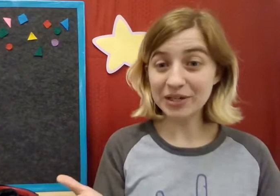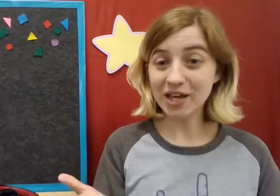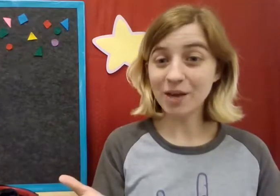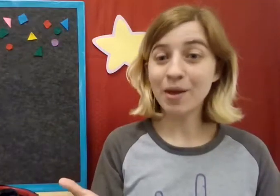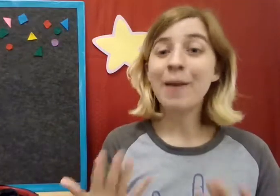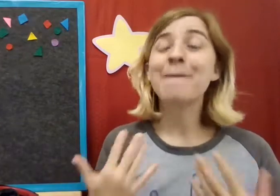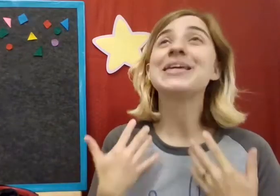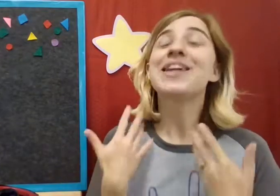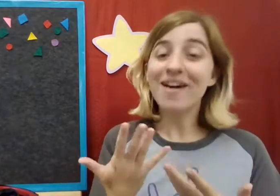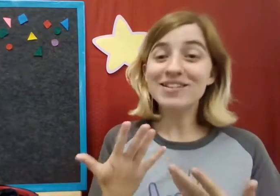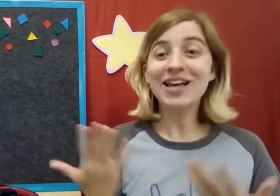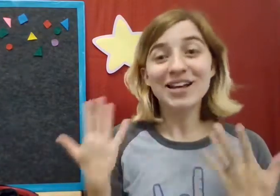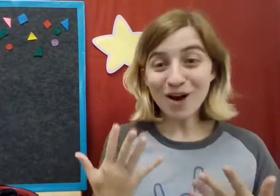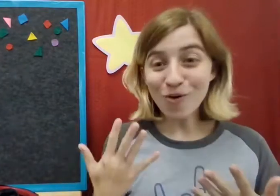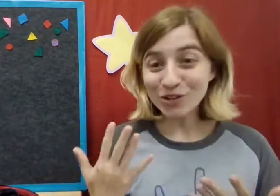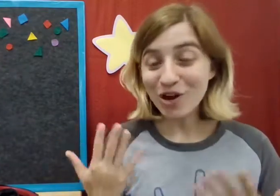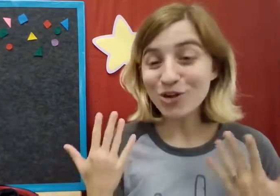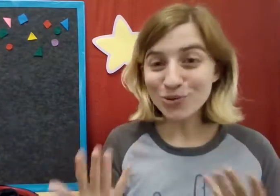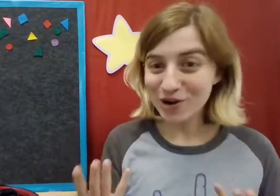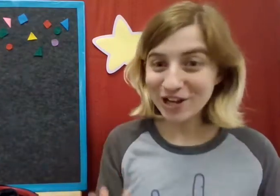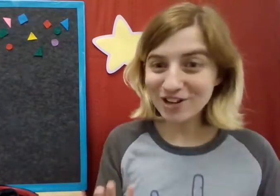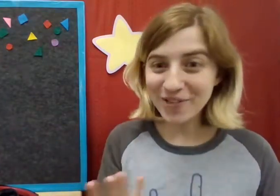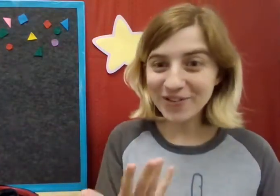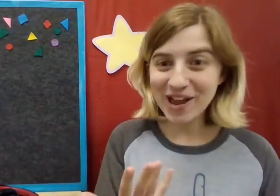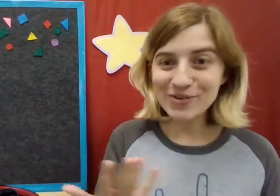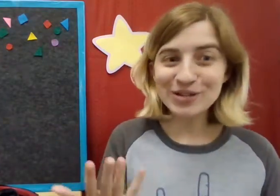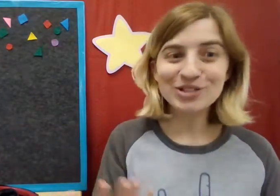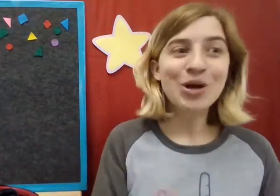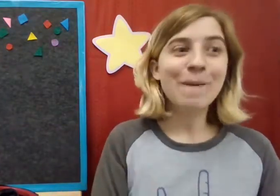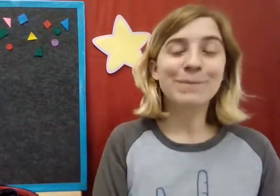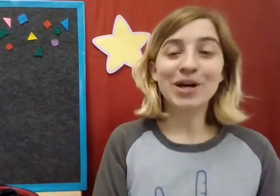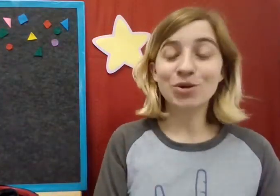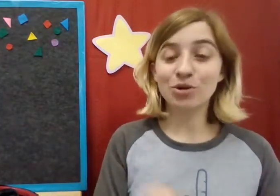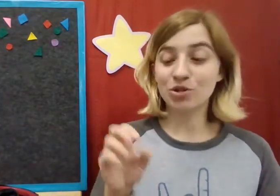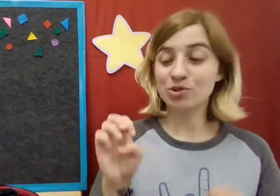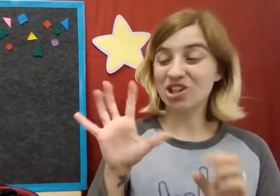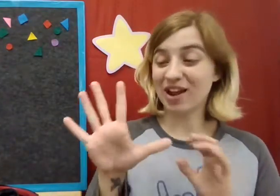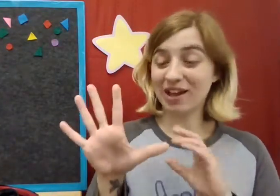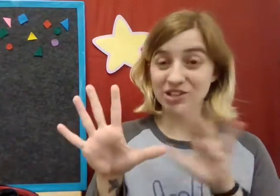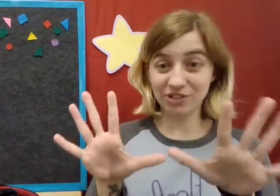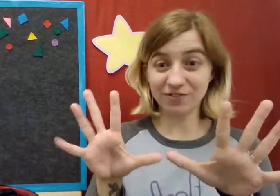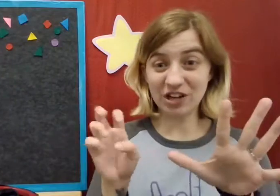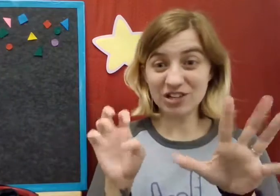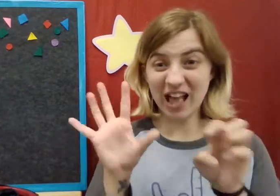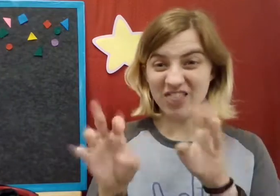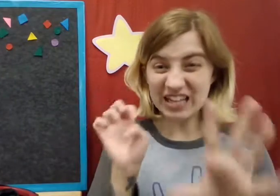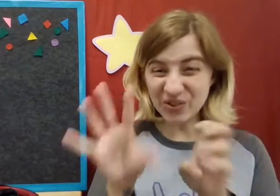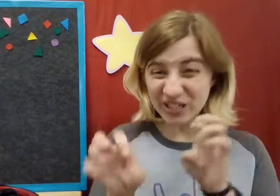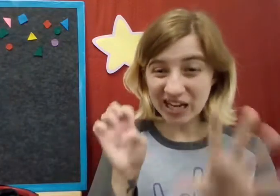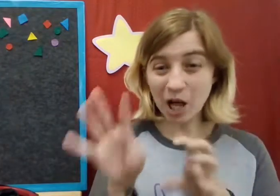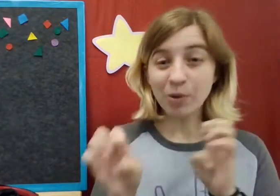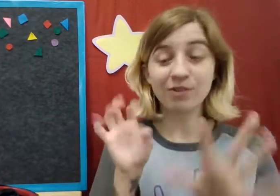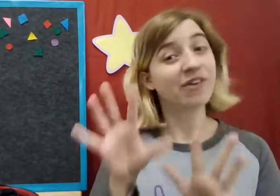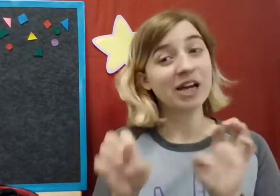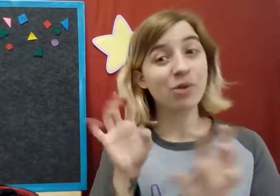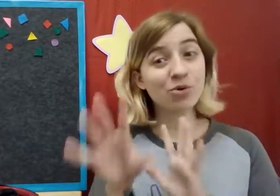time, because not only are you learning another language, but you're using your hands and your fingers, and that's going to help with fine motor